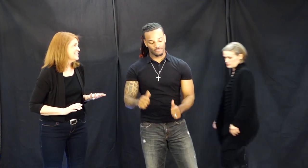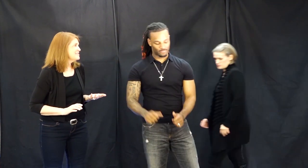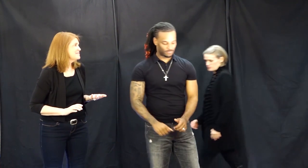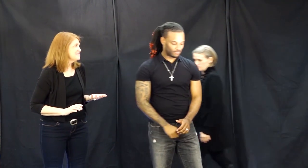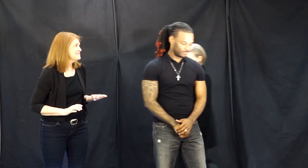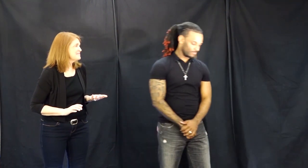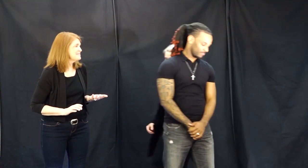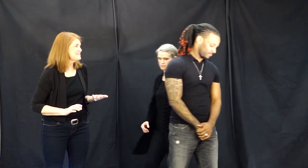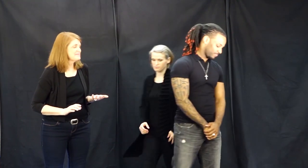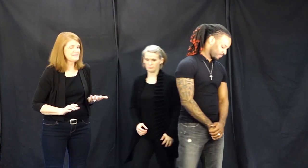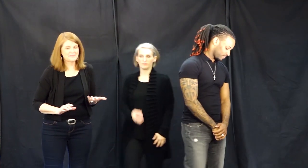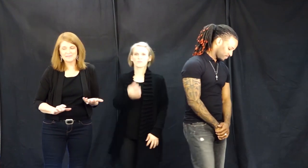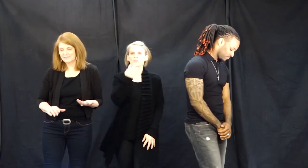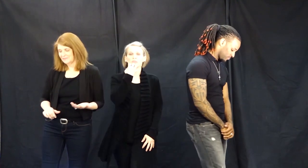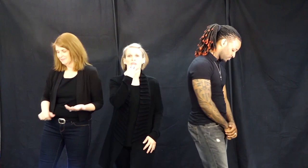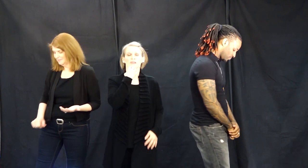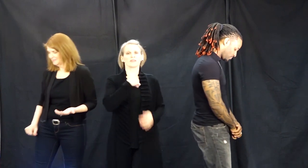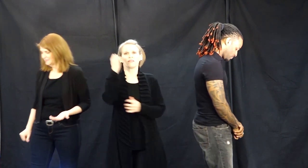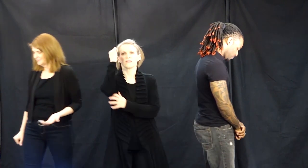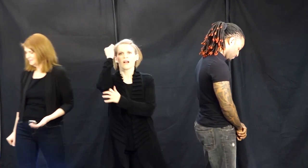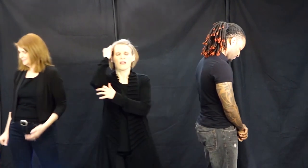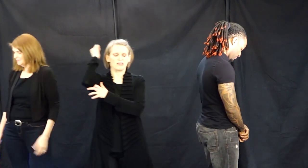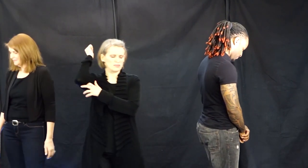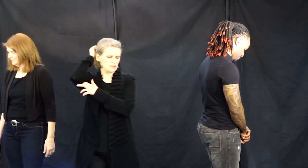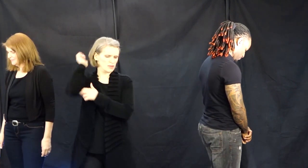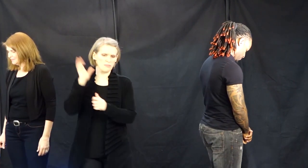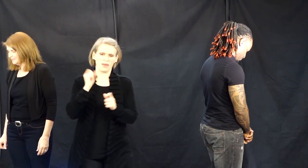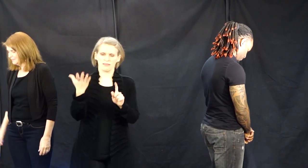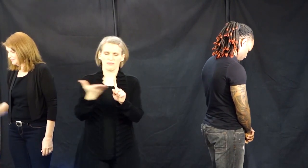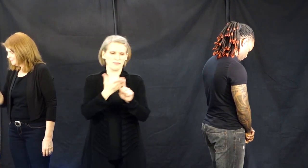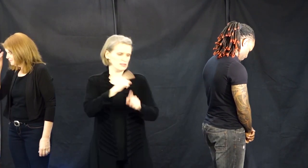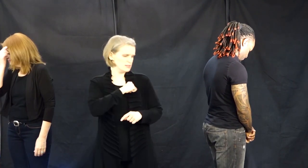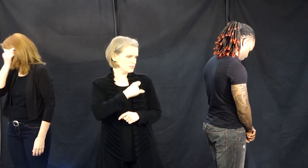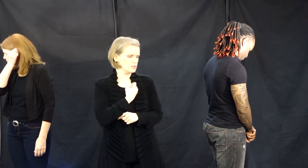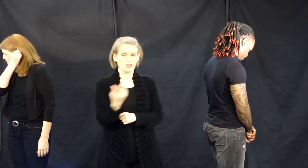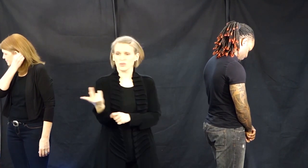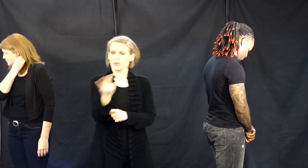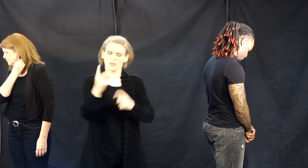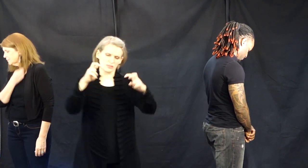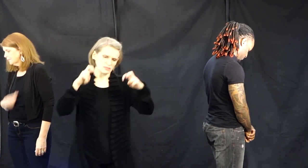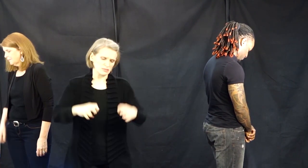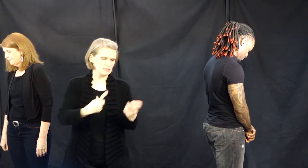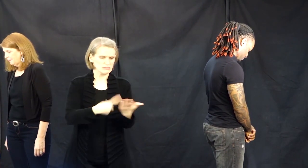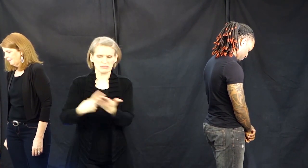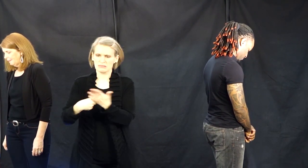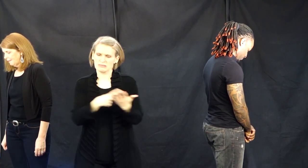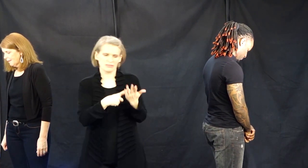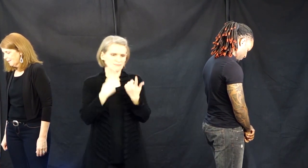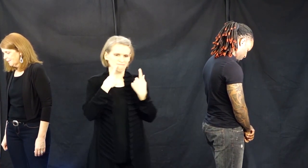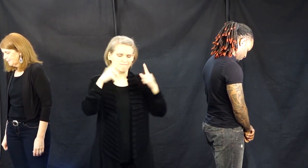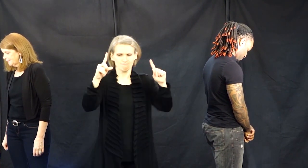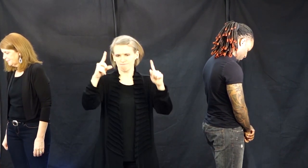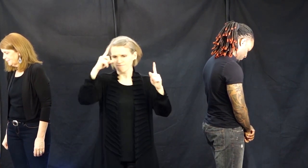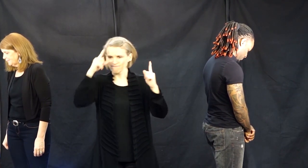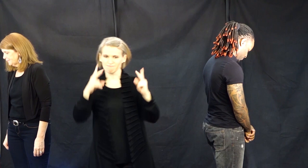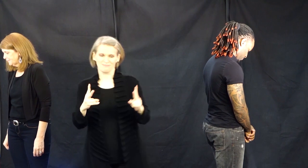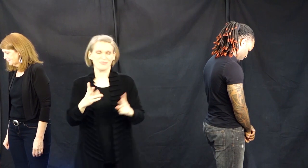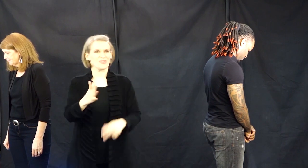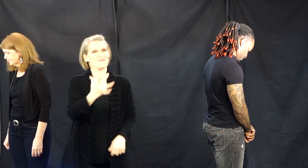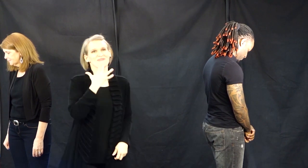My dearest Alexander, you must get through to Jefferson. Sit down with him and compromise. Don't stop till you agree. Your favorite older sister,